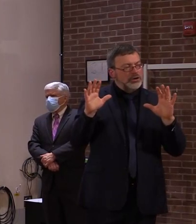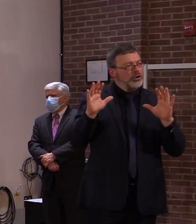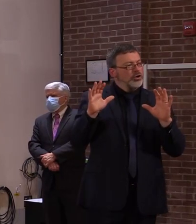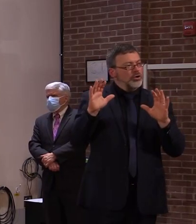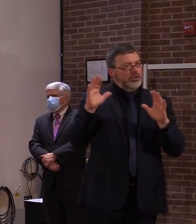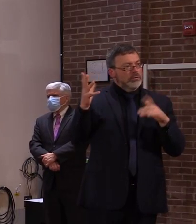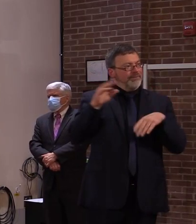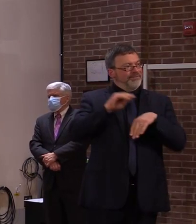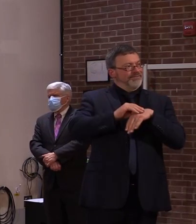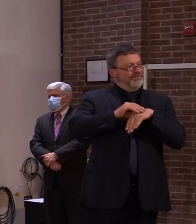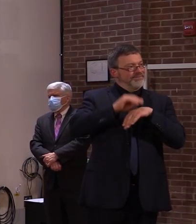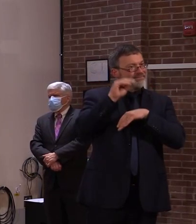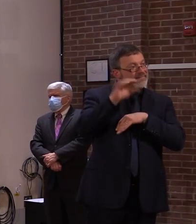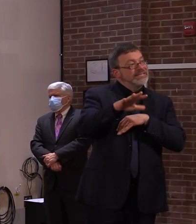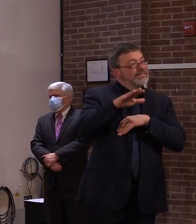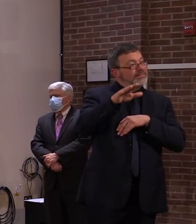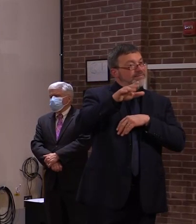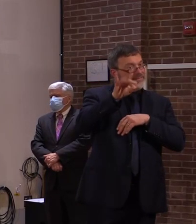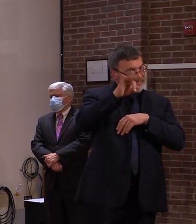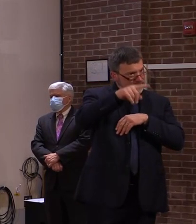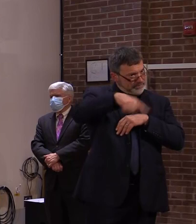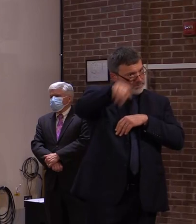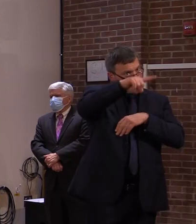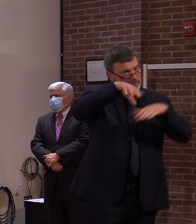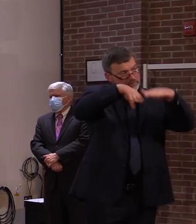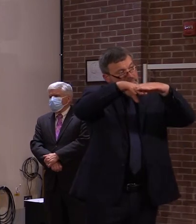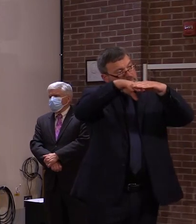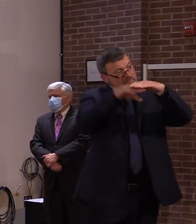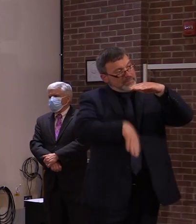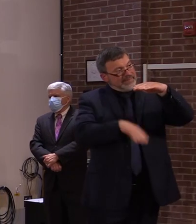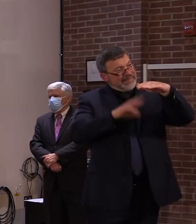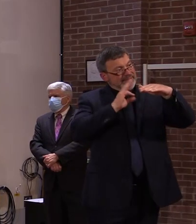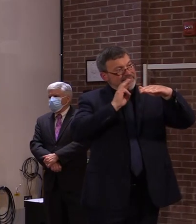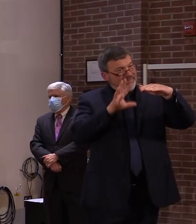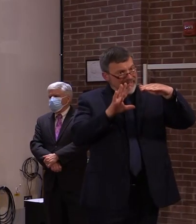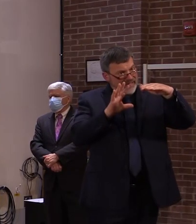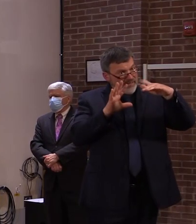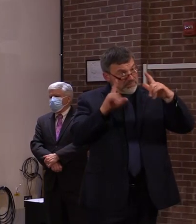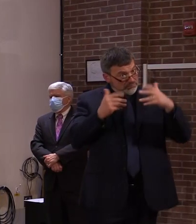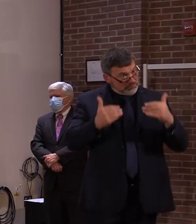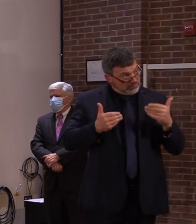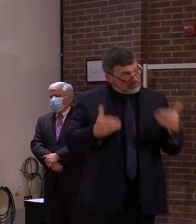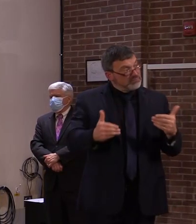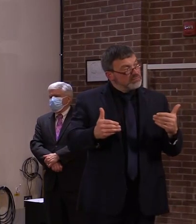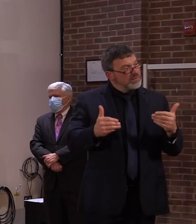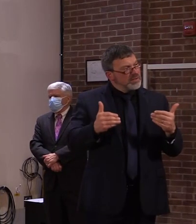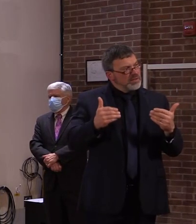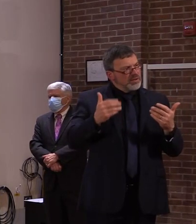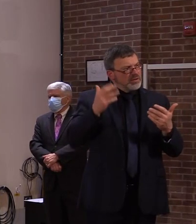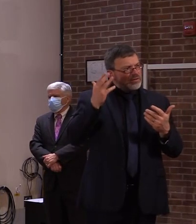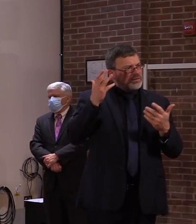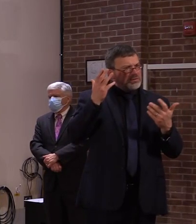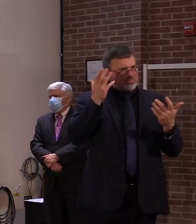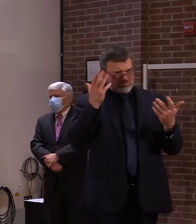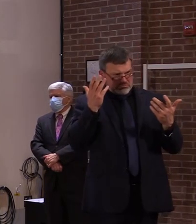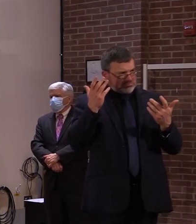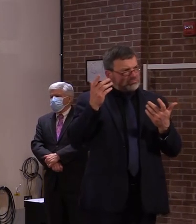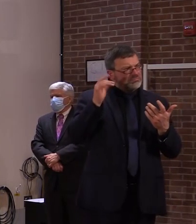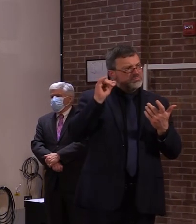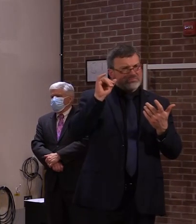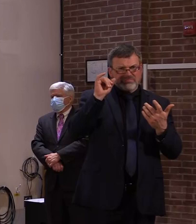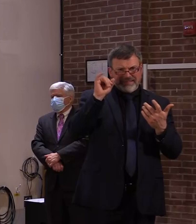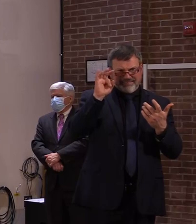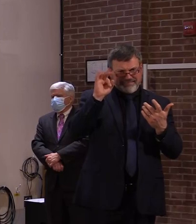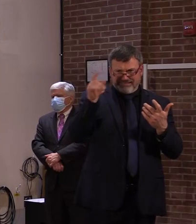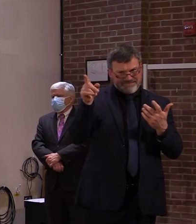under 65 or wondering whether they can sign up or not. And the state's website, and if you call as well,